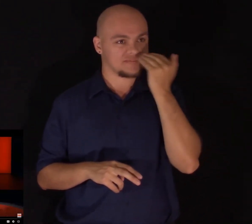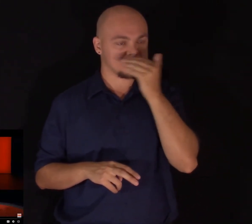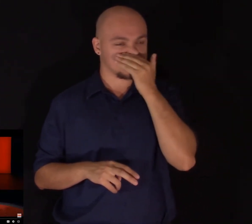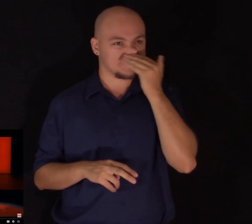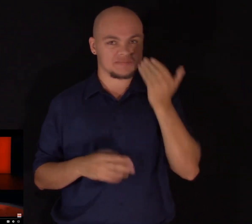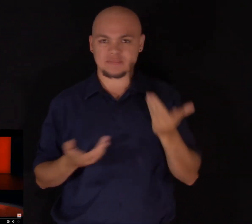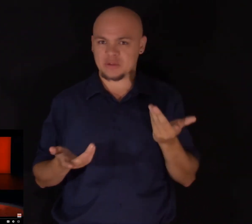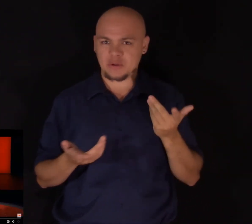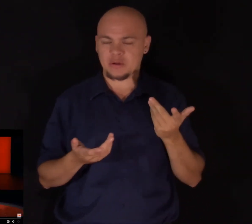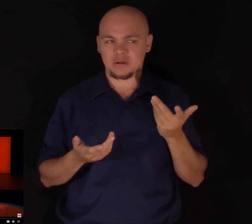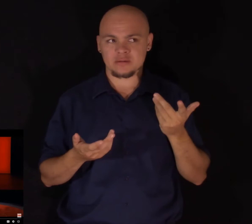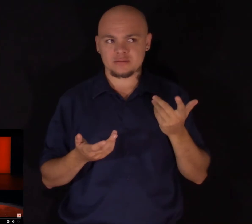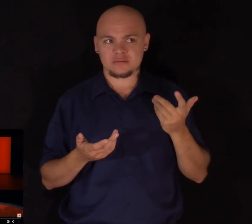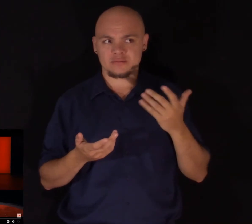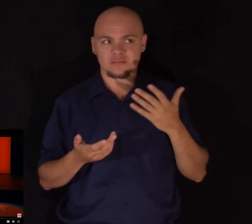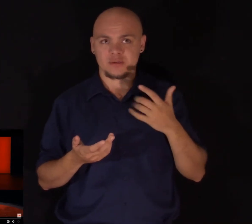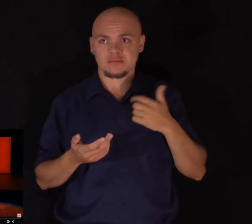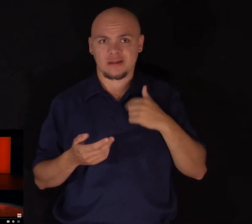What would you like for me to talk about?